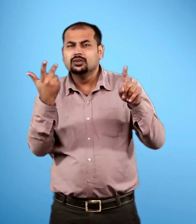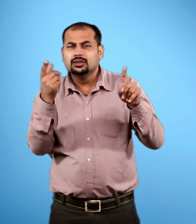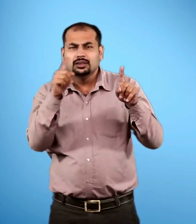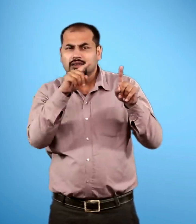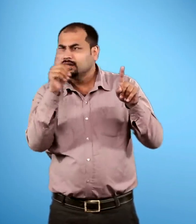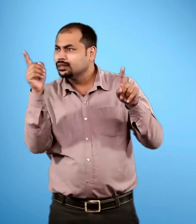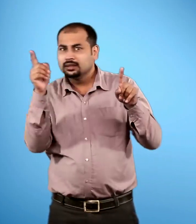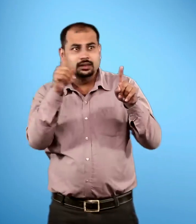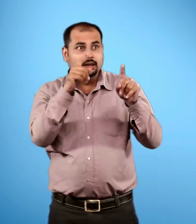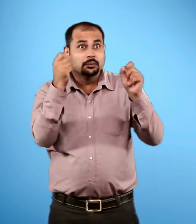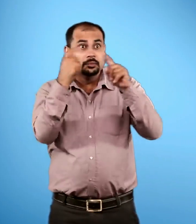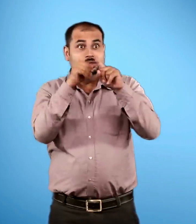patterns.